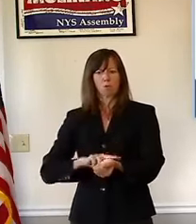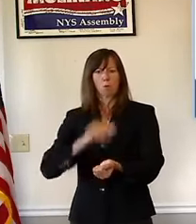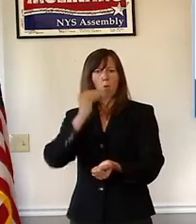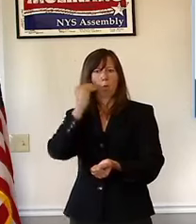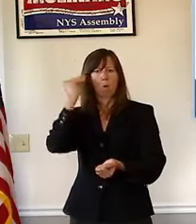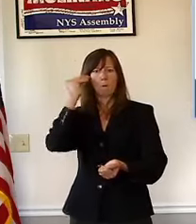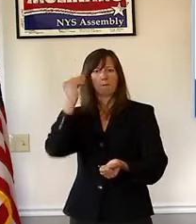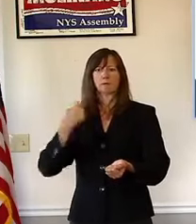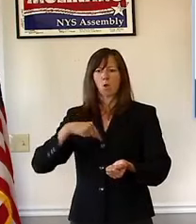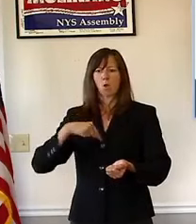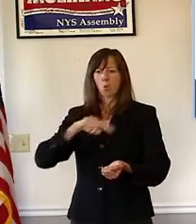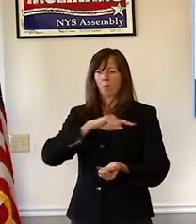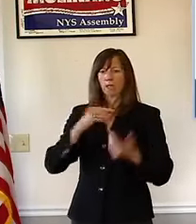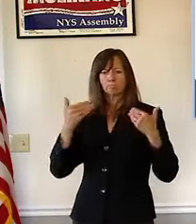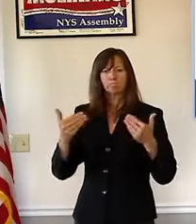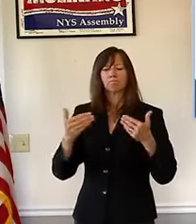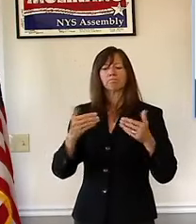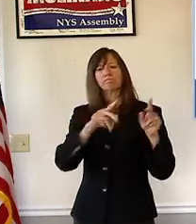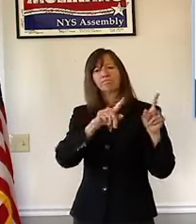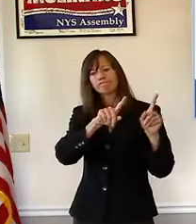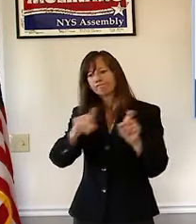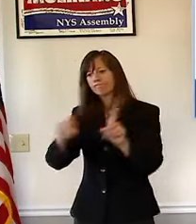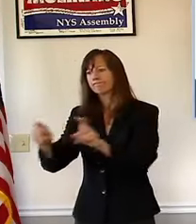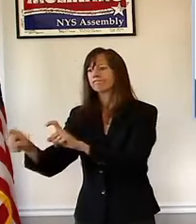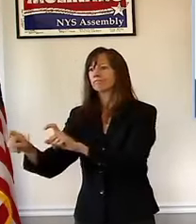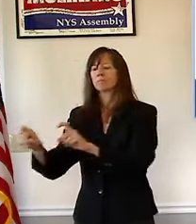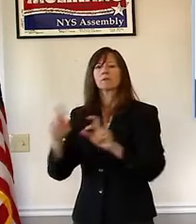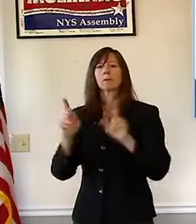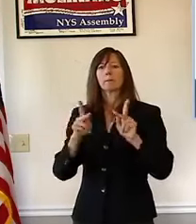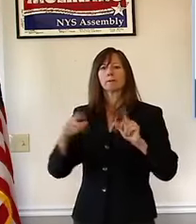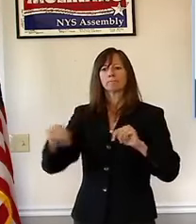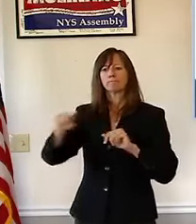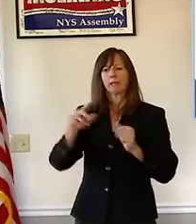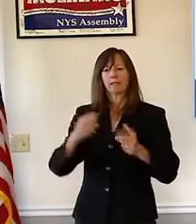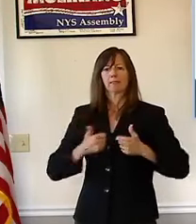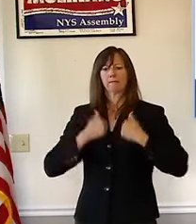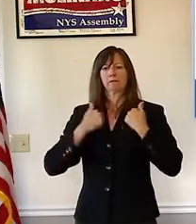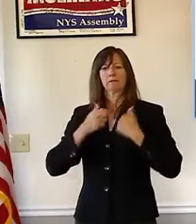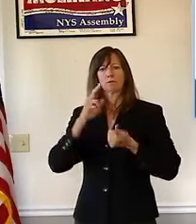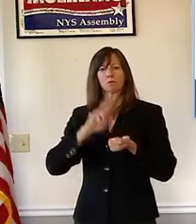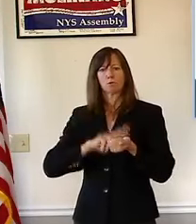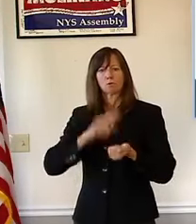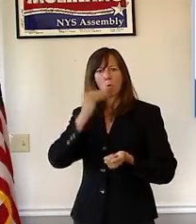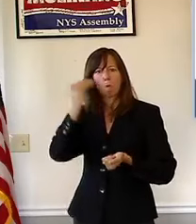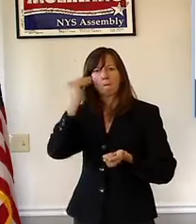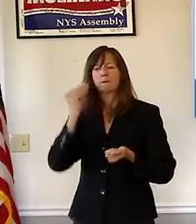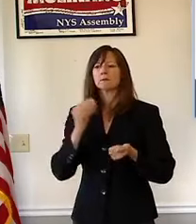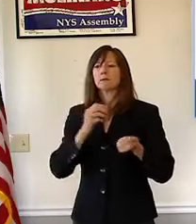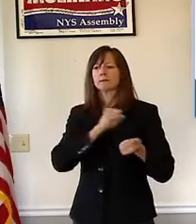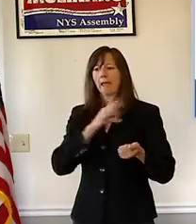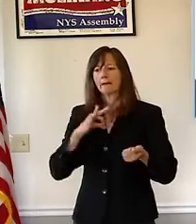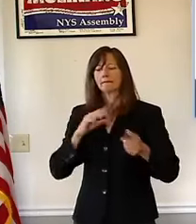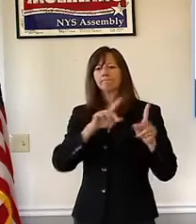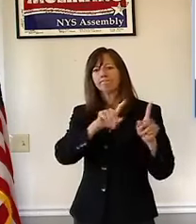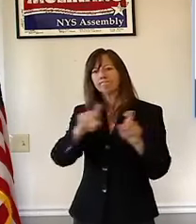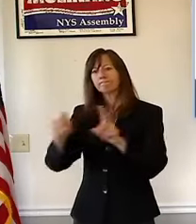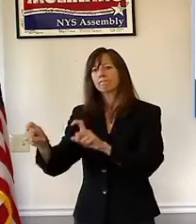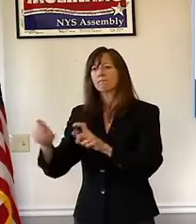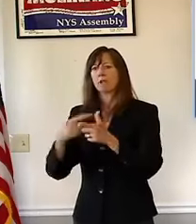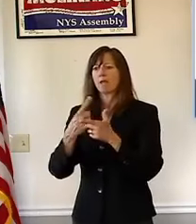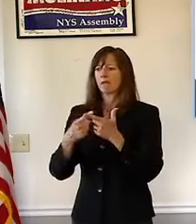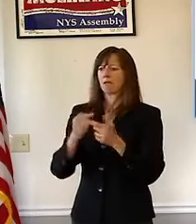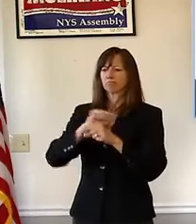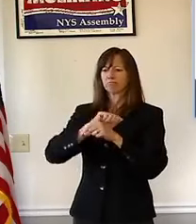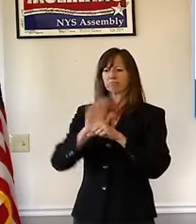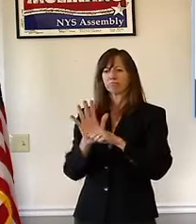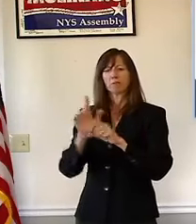individuals there, we were quite surprised that, again, the asymptomatic positives were quite low. And